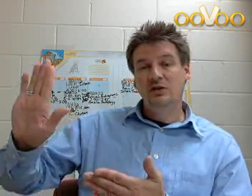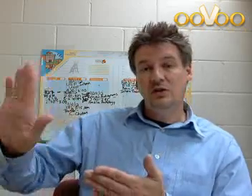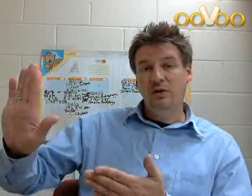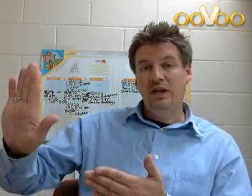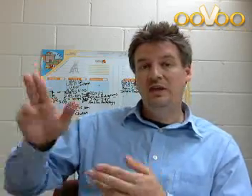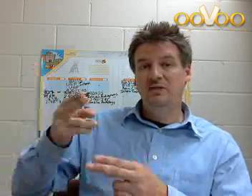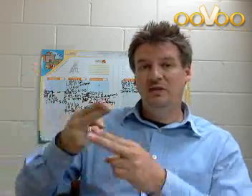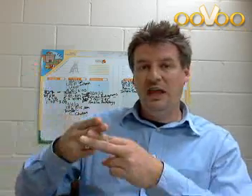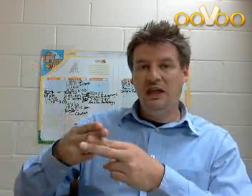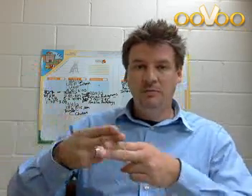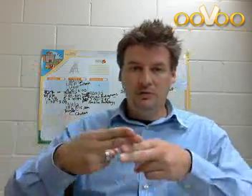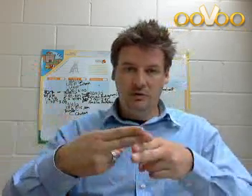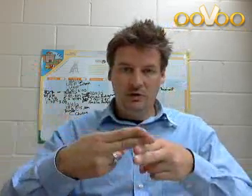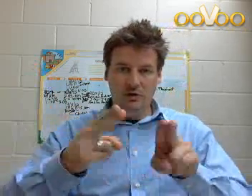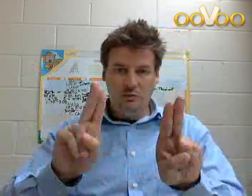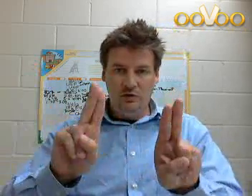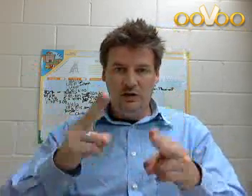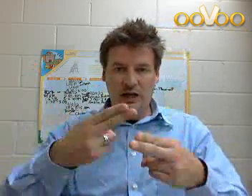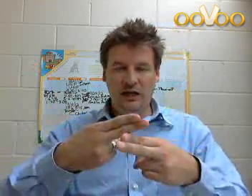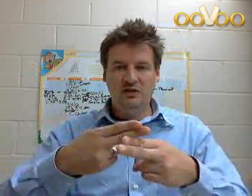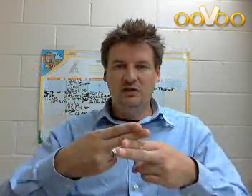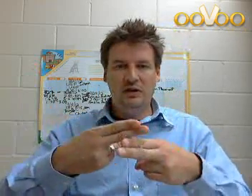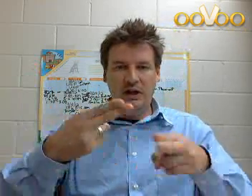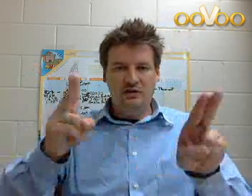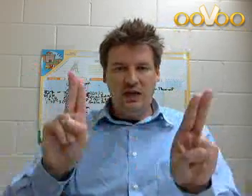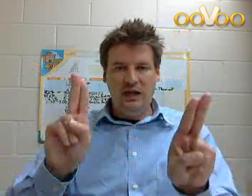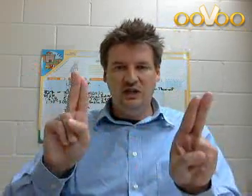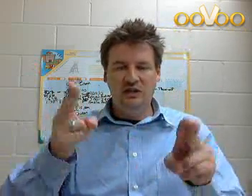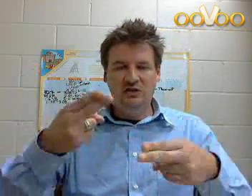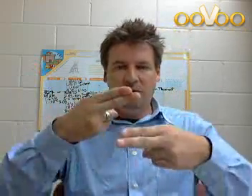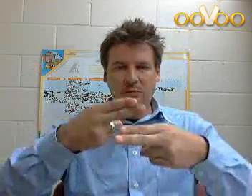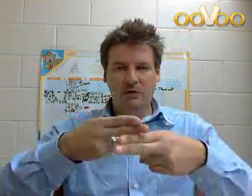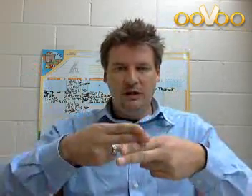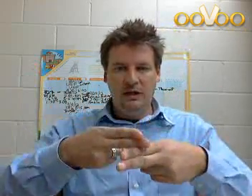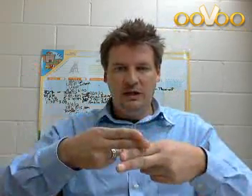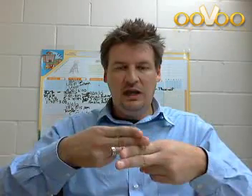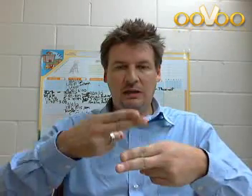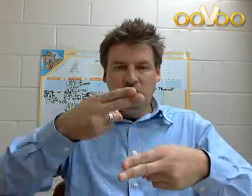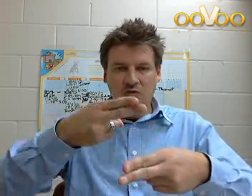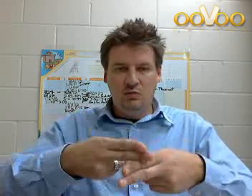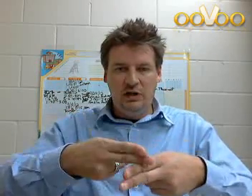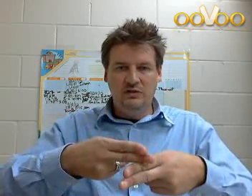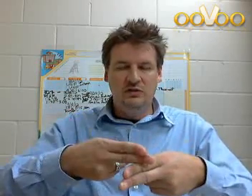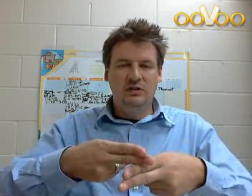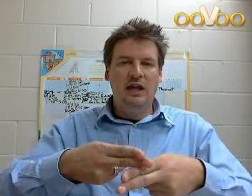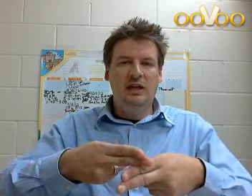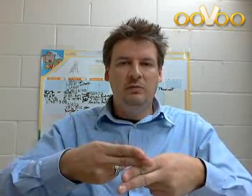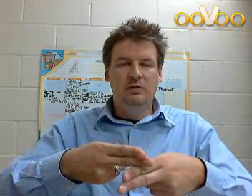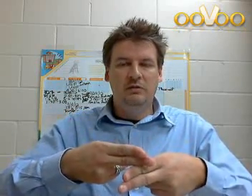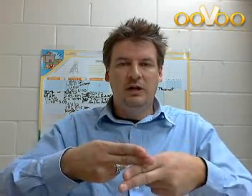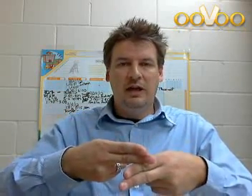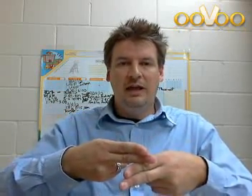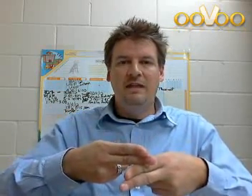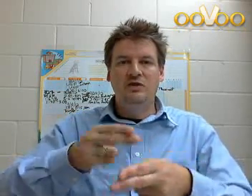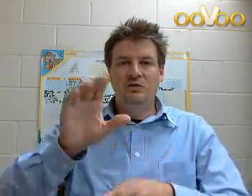So his name, we did H, it's the H hand shape, name just once, name, and then you